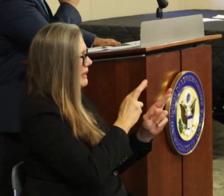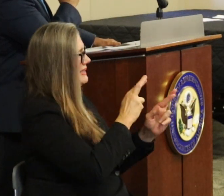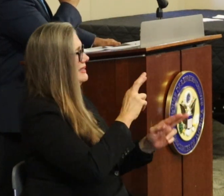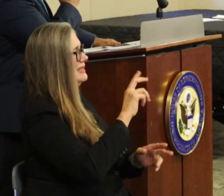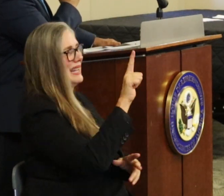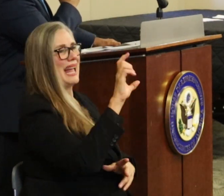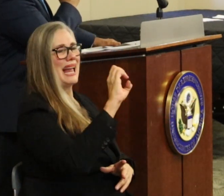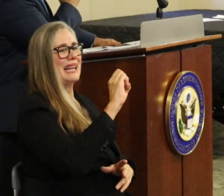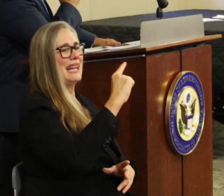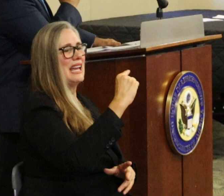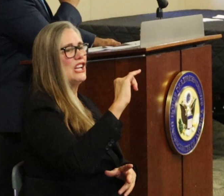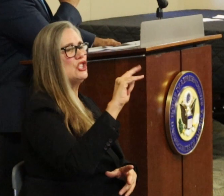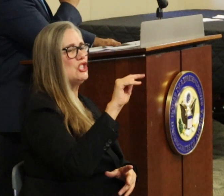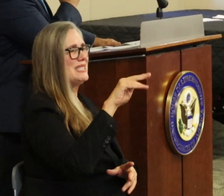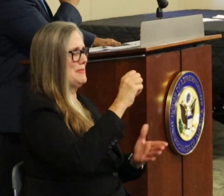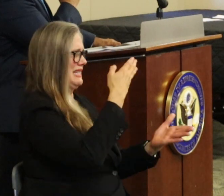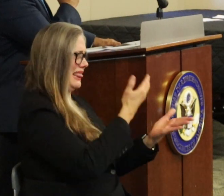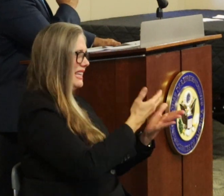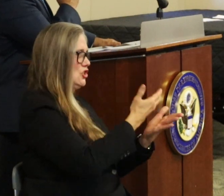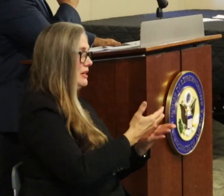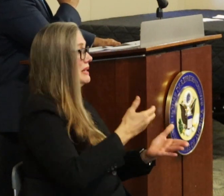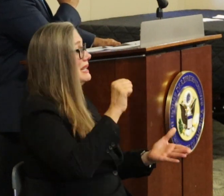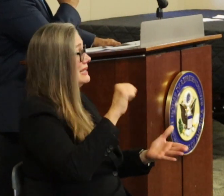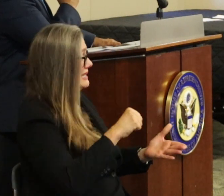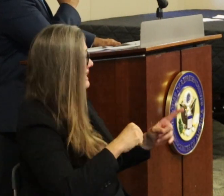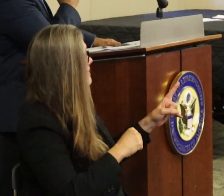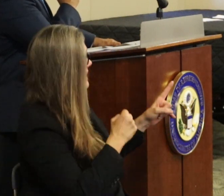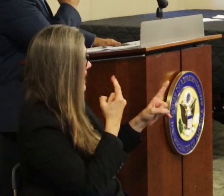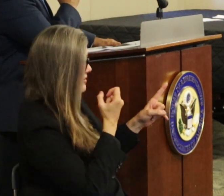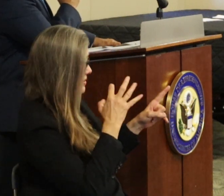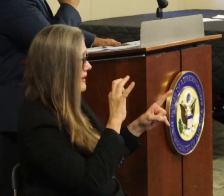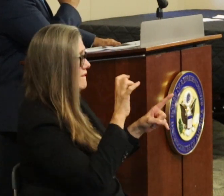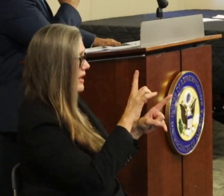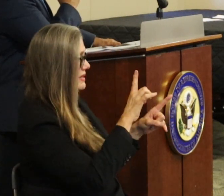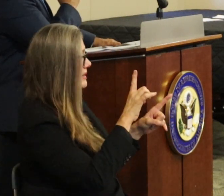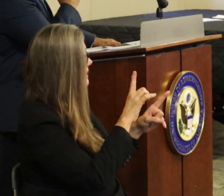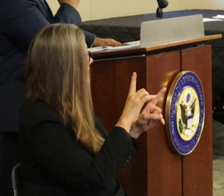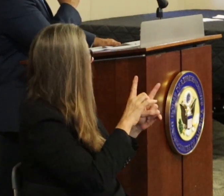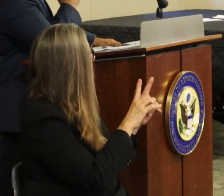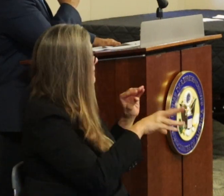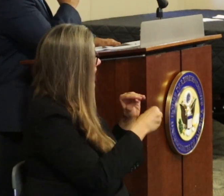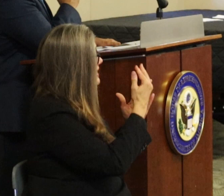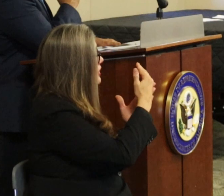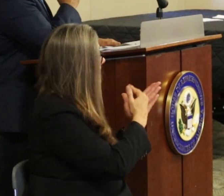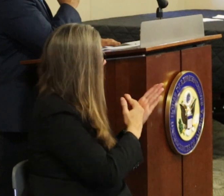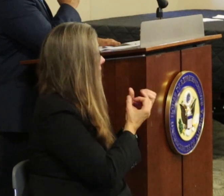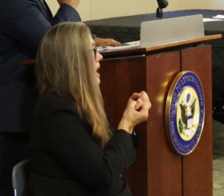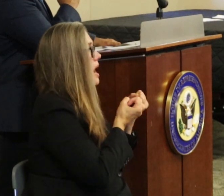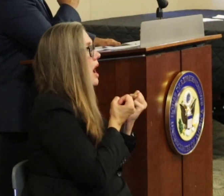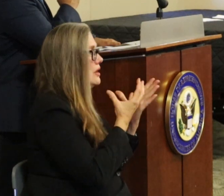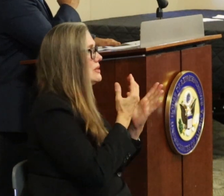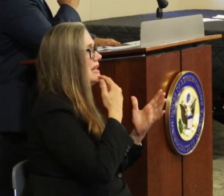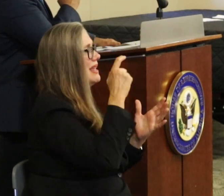anything behind, yes, it's actually gonna flop. Yeah, okay? Fred, I certainly understand, but I will add you to the list of hundreds who